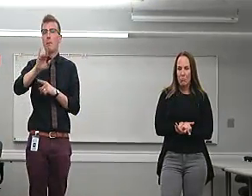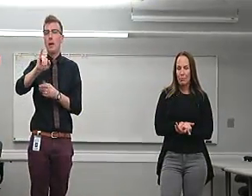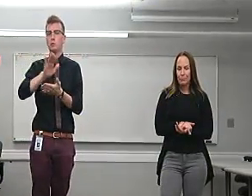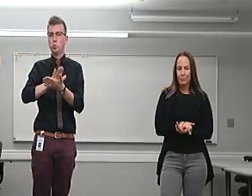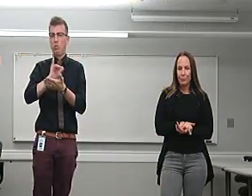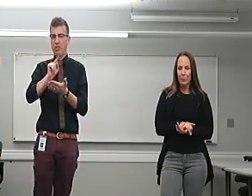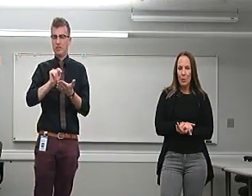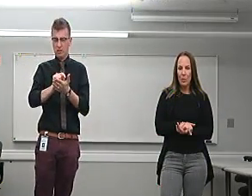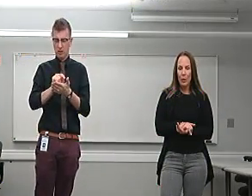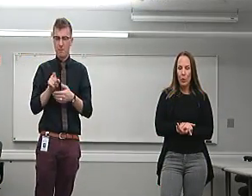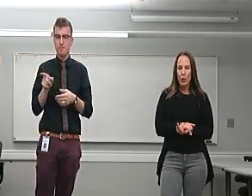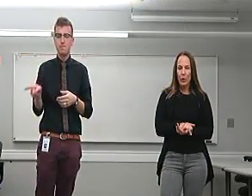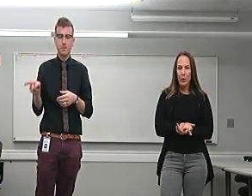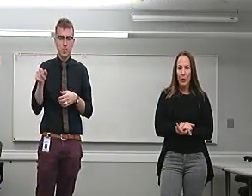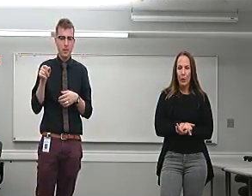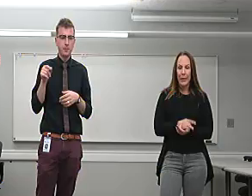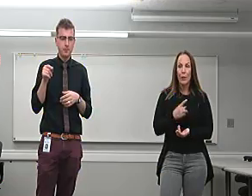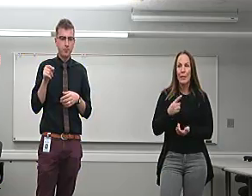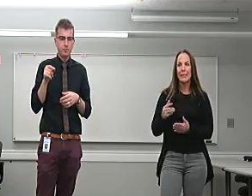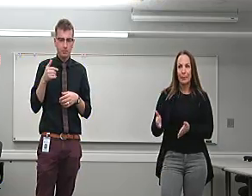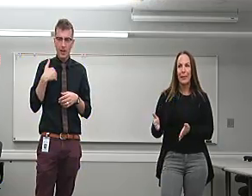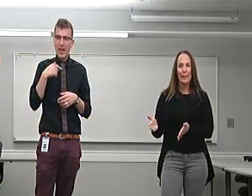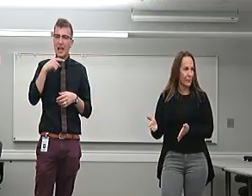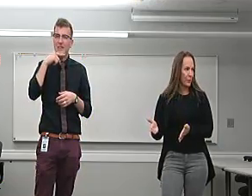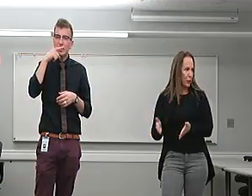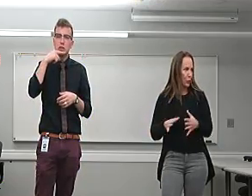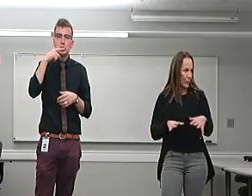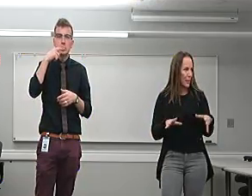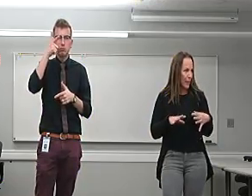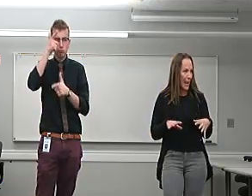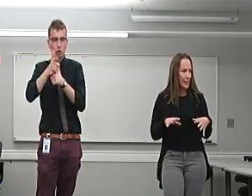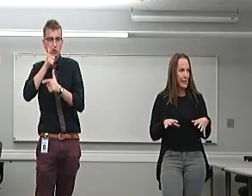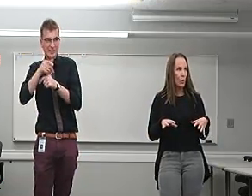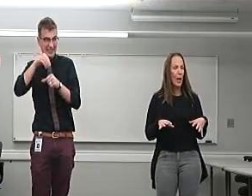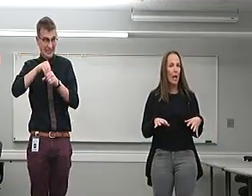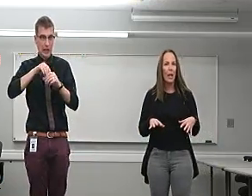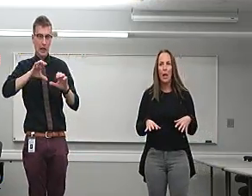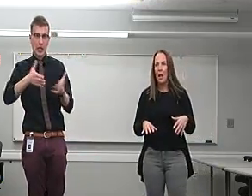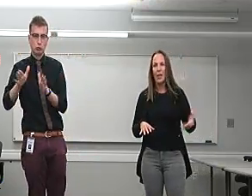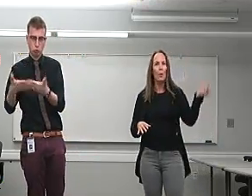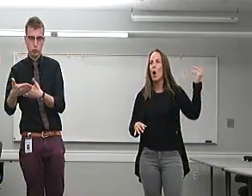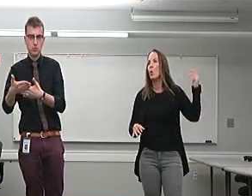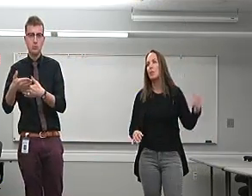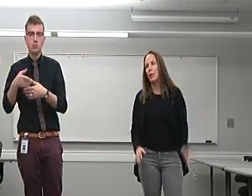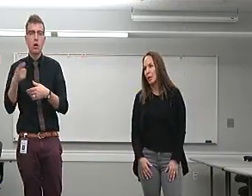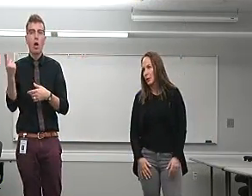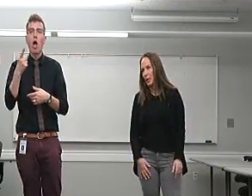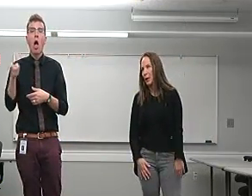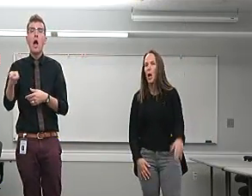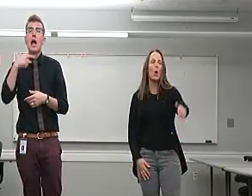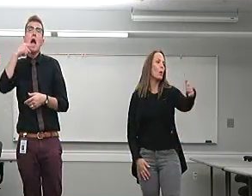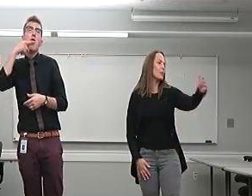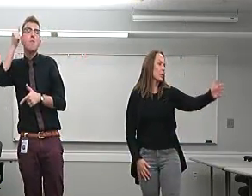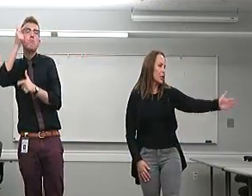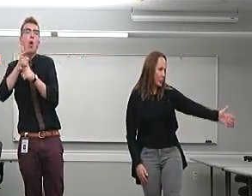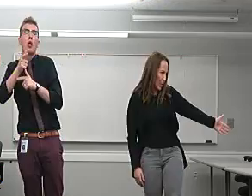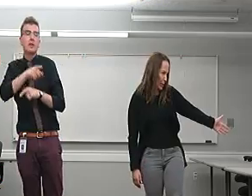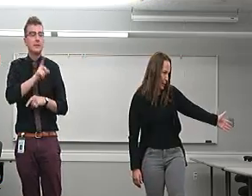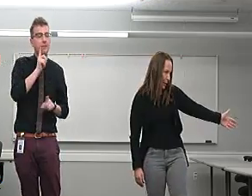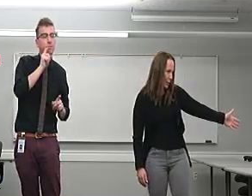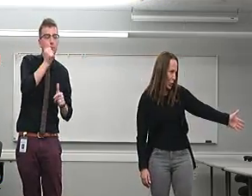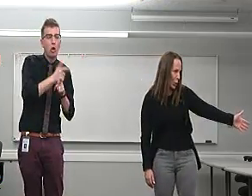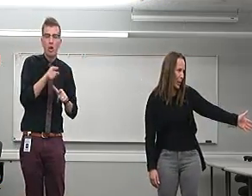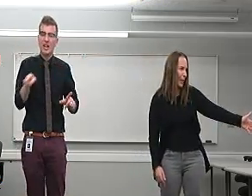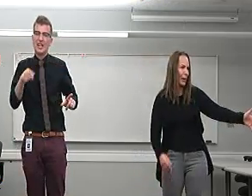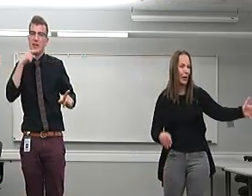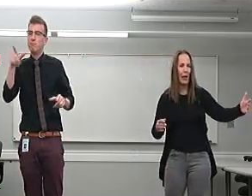there were hearing siblings of deaf children in the classes as well, and they would always win. They'd always win the spelling bee, at